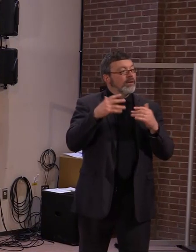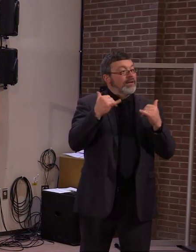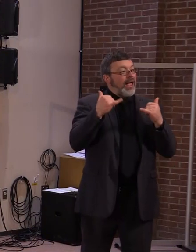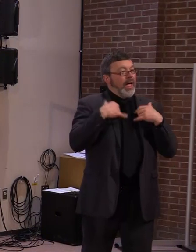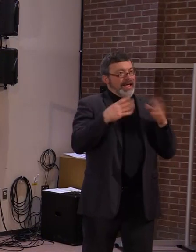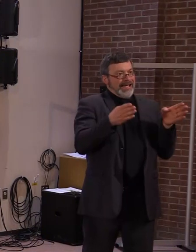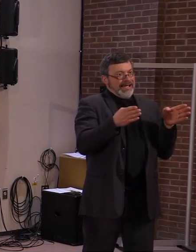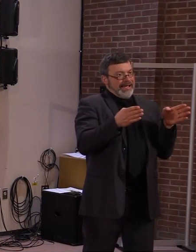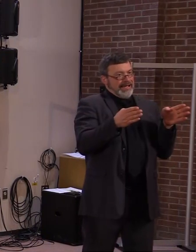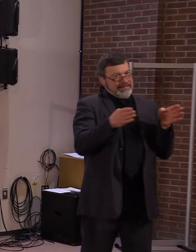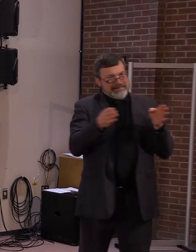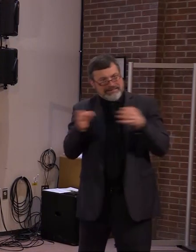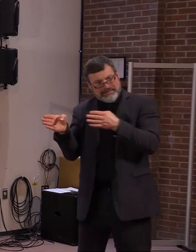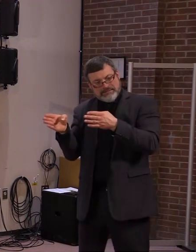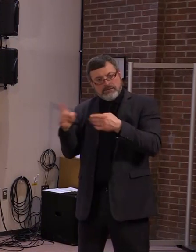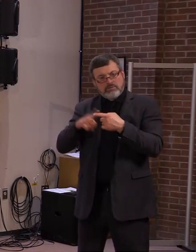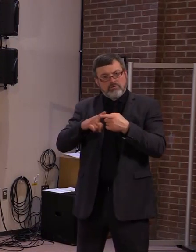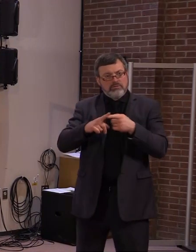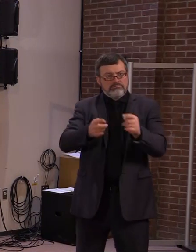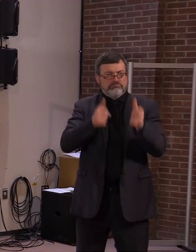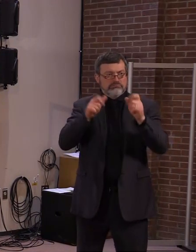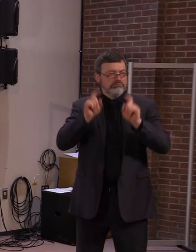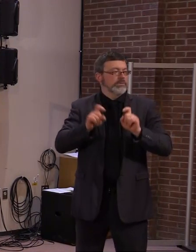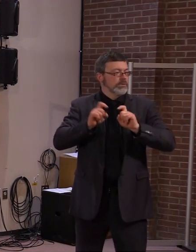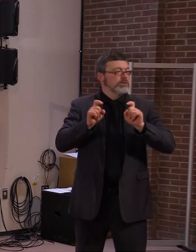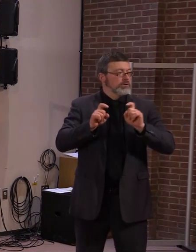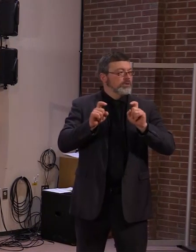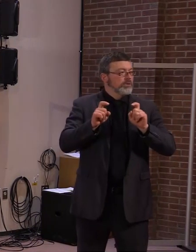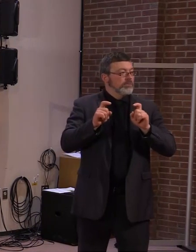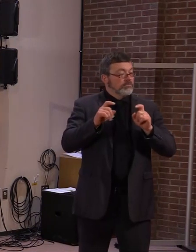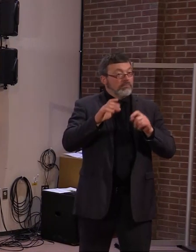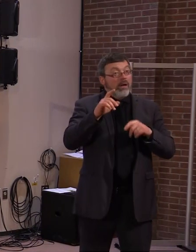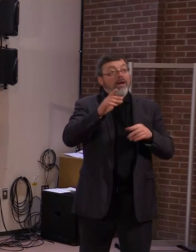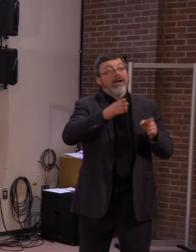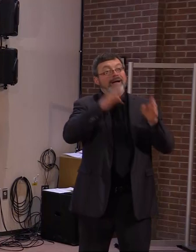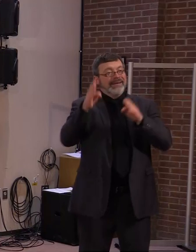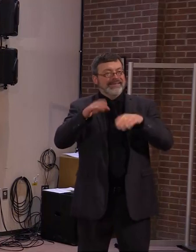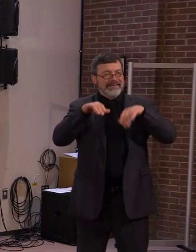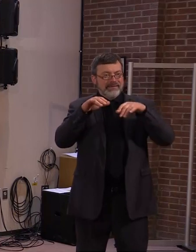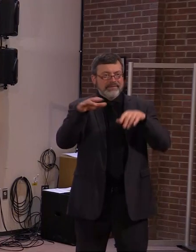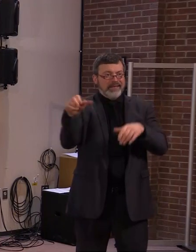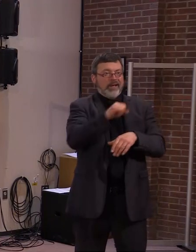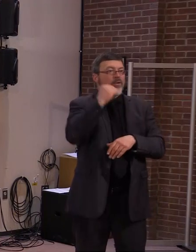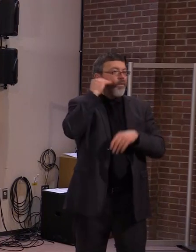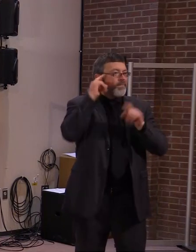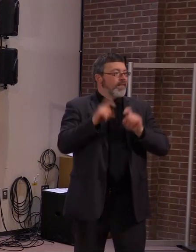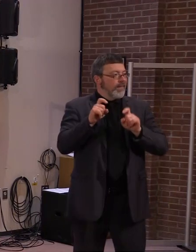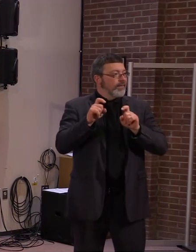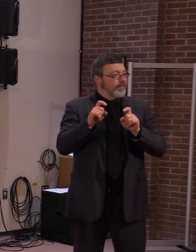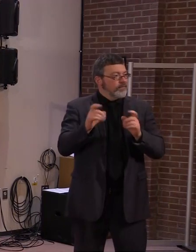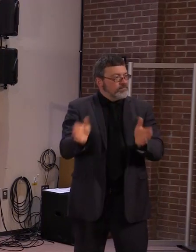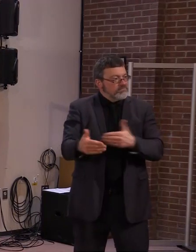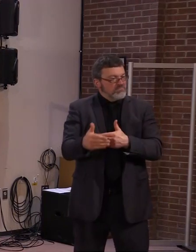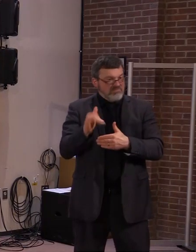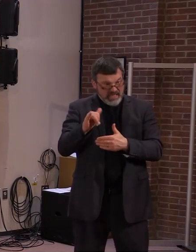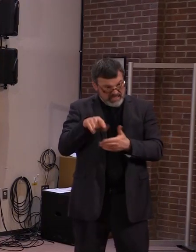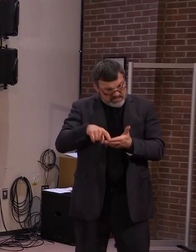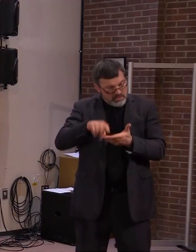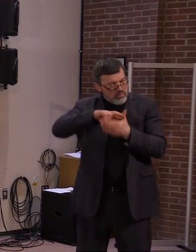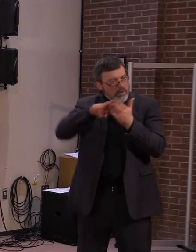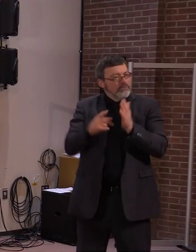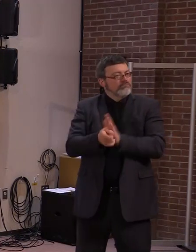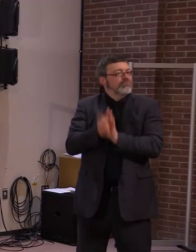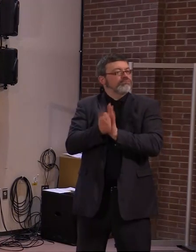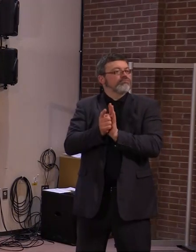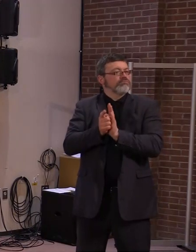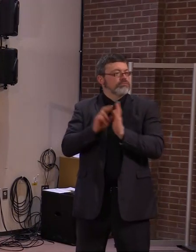That includes encouraging the use of take-home testing options and rapid results tests. Fortunately, over the Thanksgiving